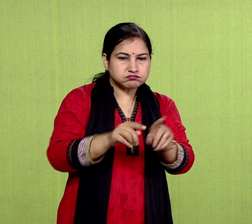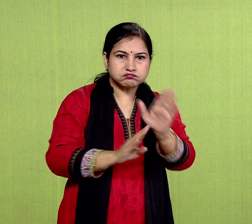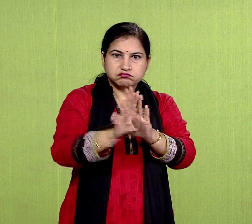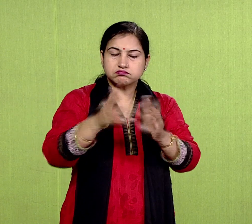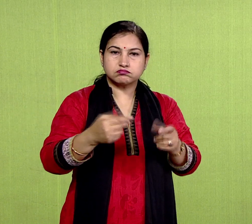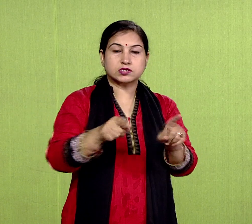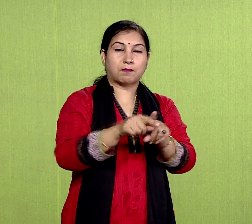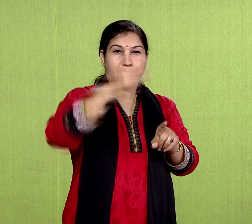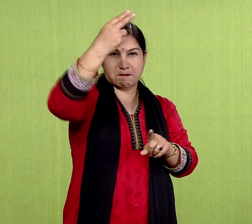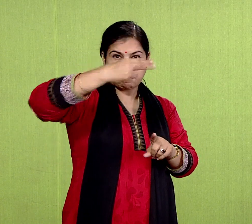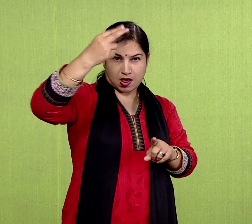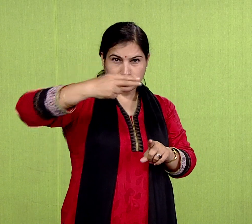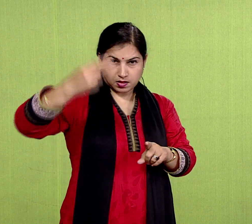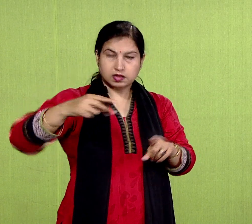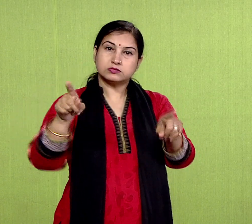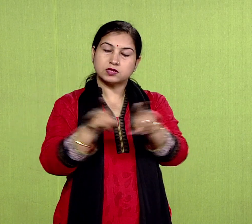painting also.